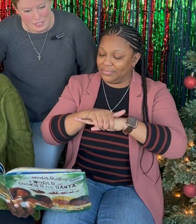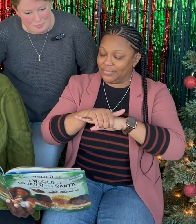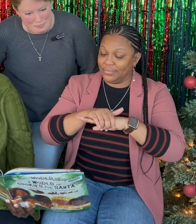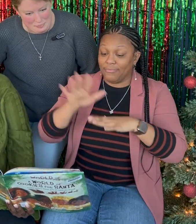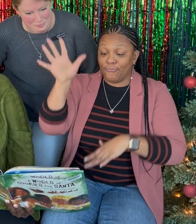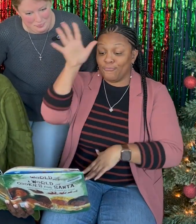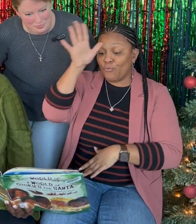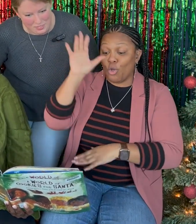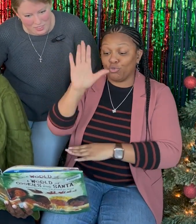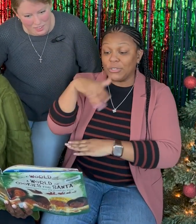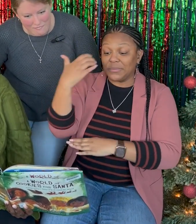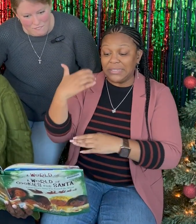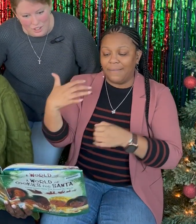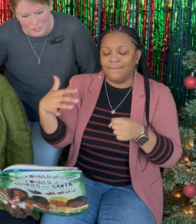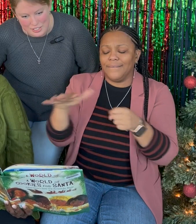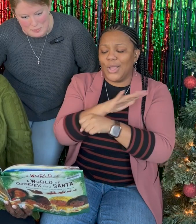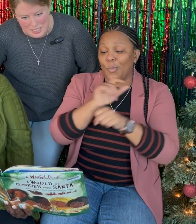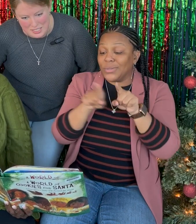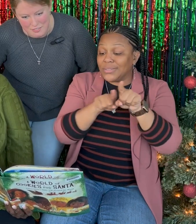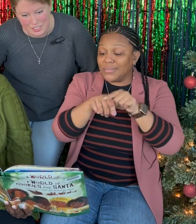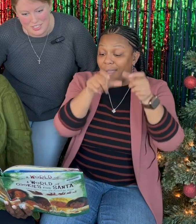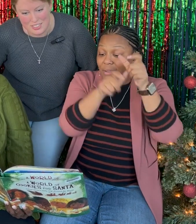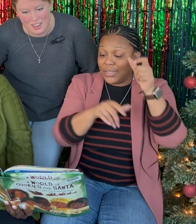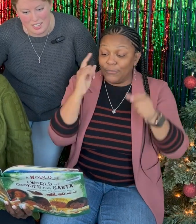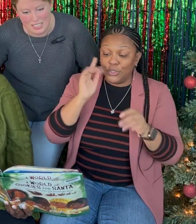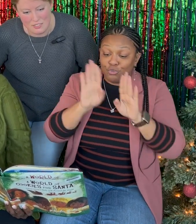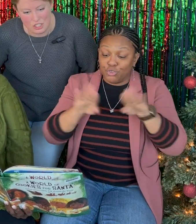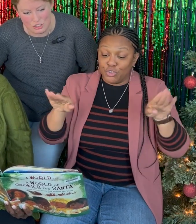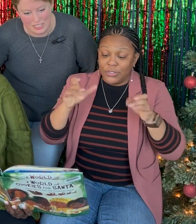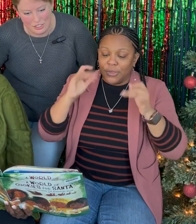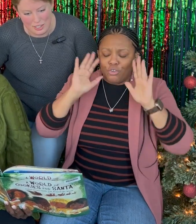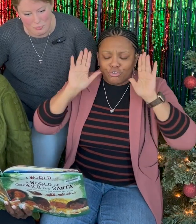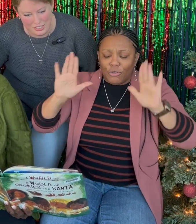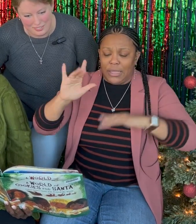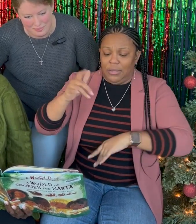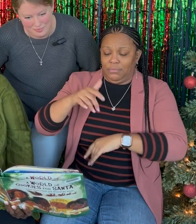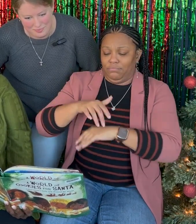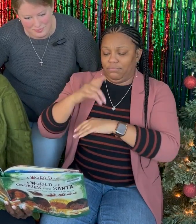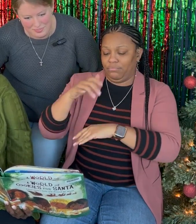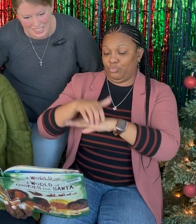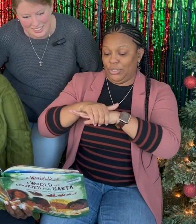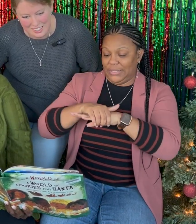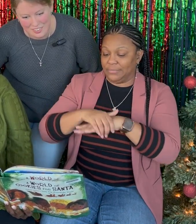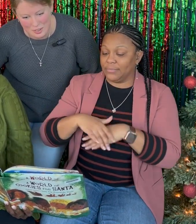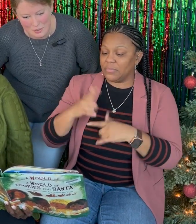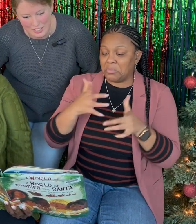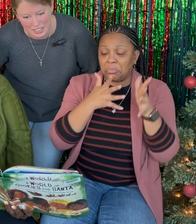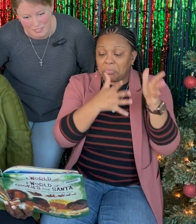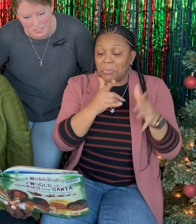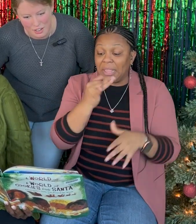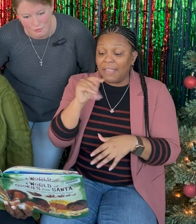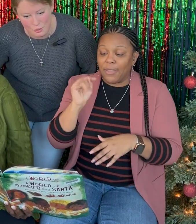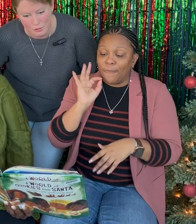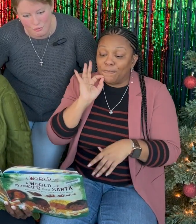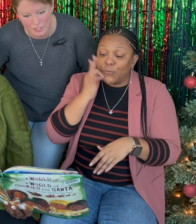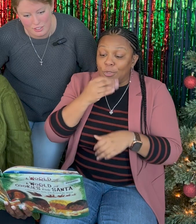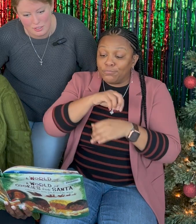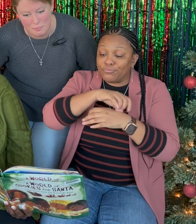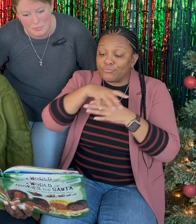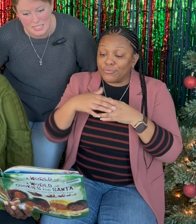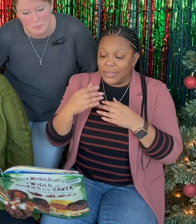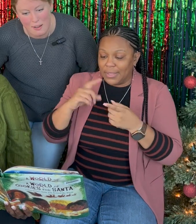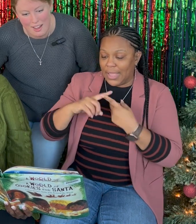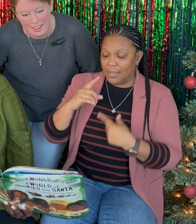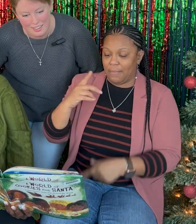Great Britain. Father Christmas fills the stockings of children in Great Britain. They leave him a gift of